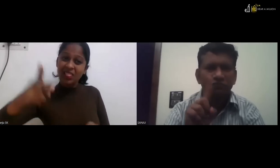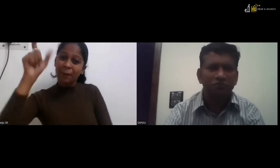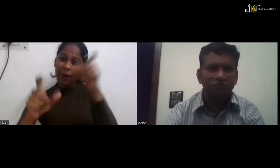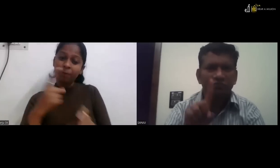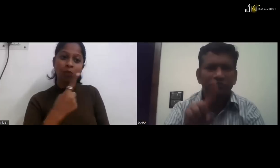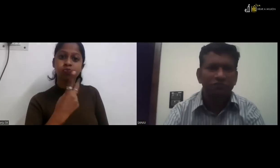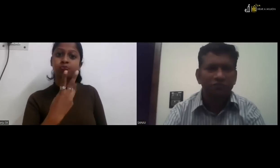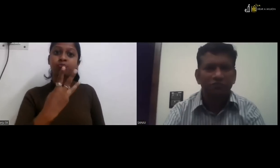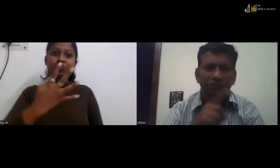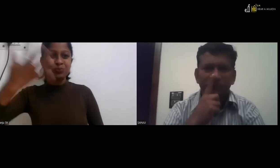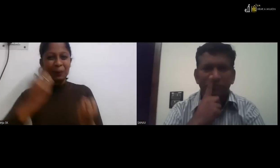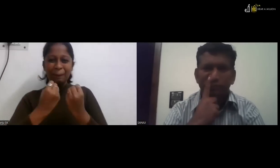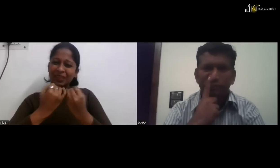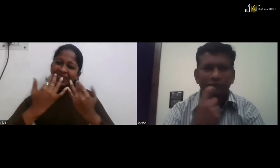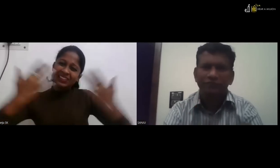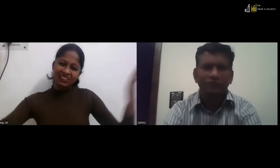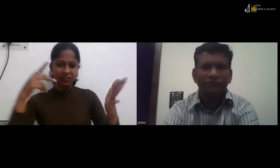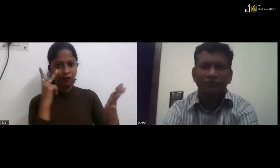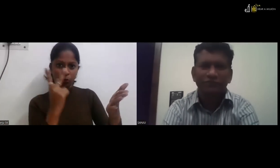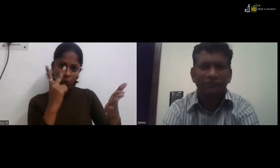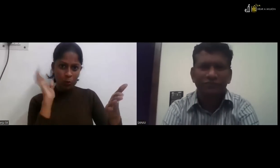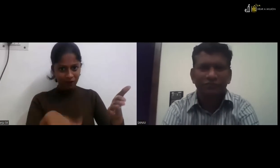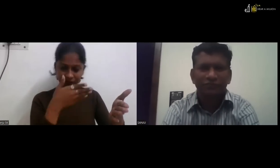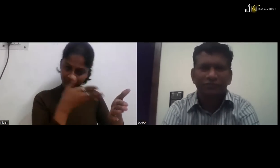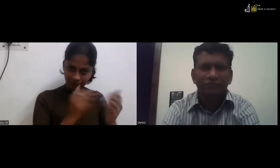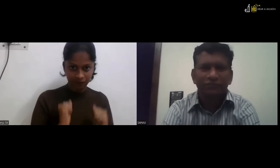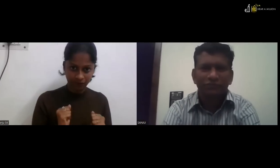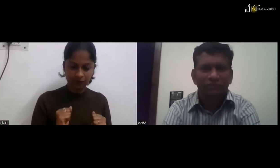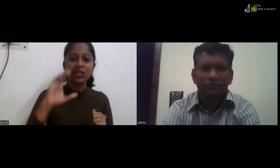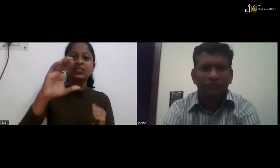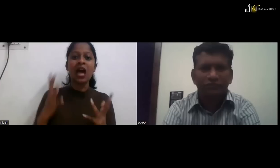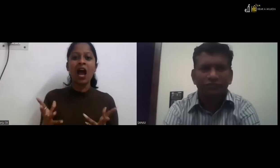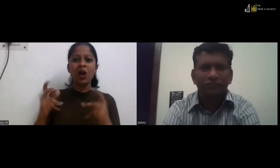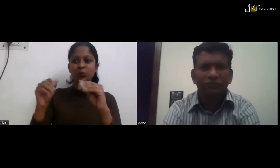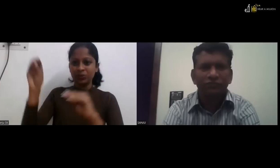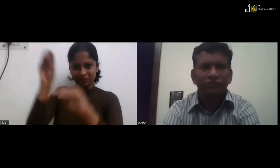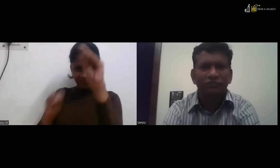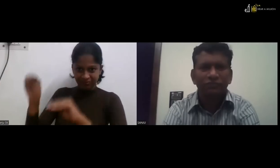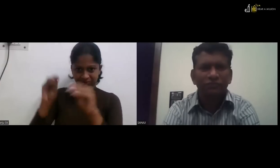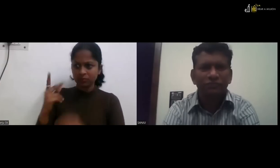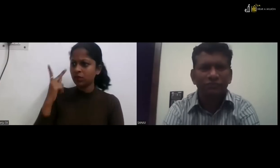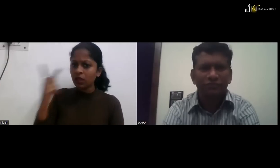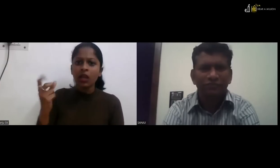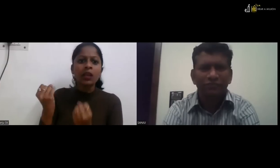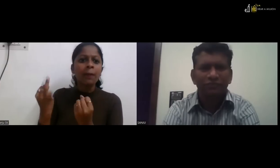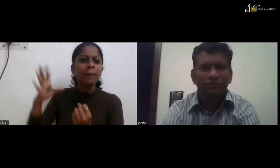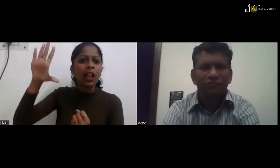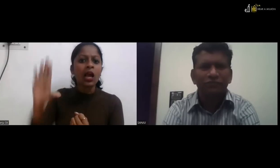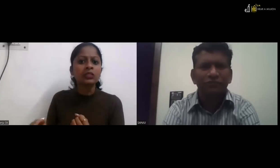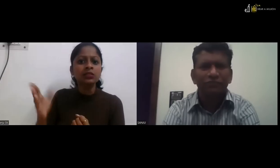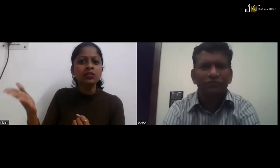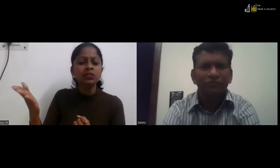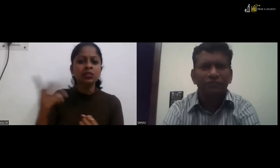we can just fill up the form one time, and we can't fill up the form many times. Sorry. So in the census,